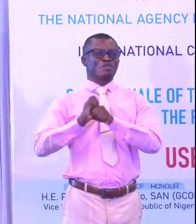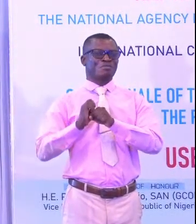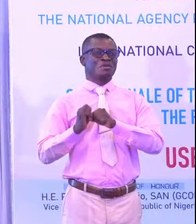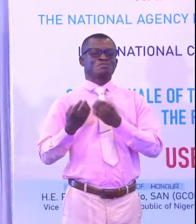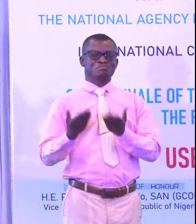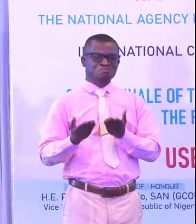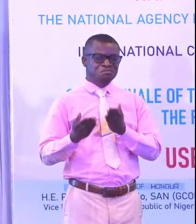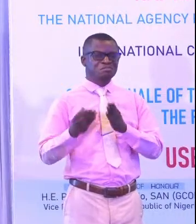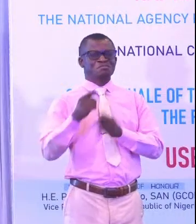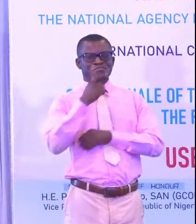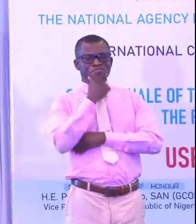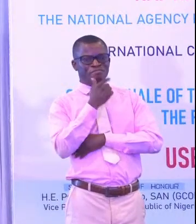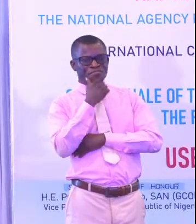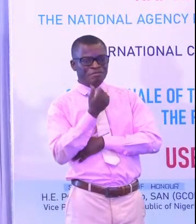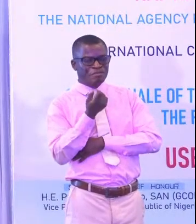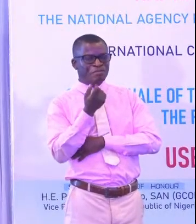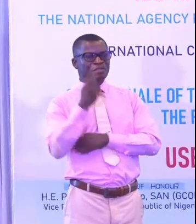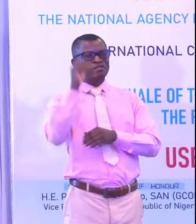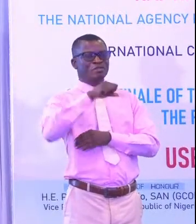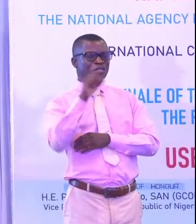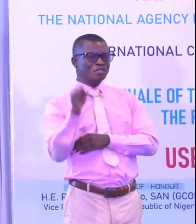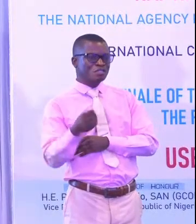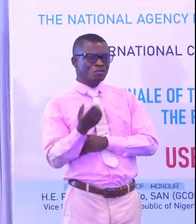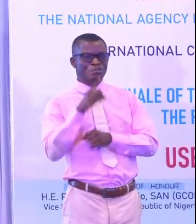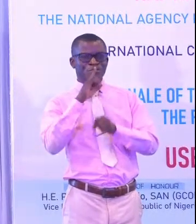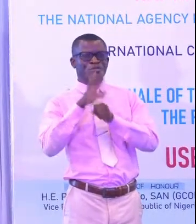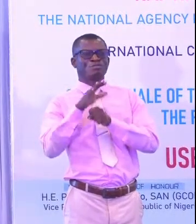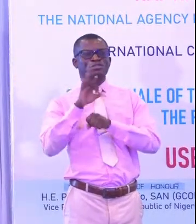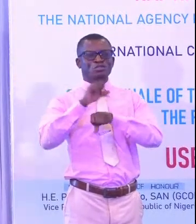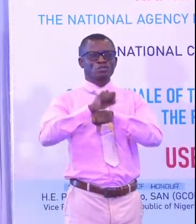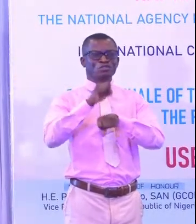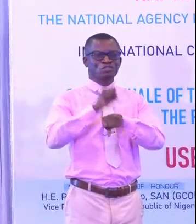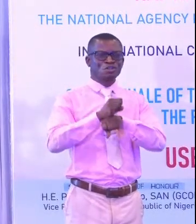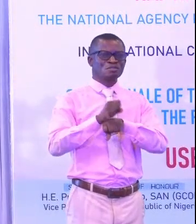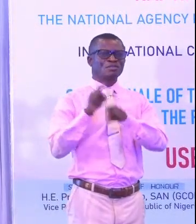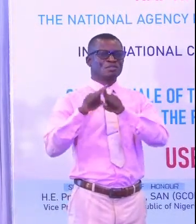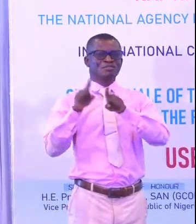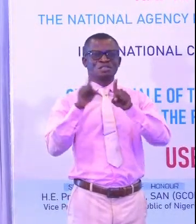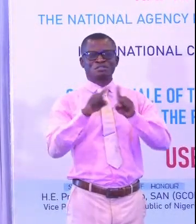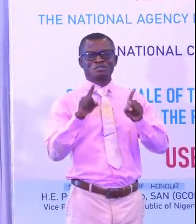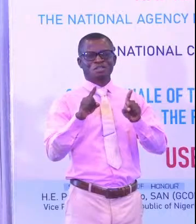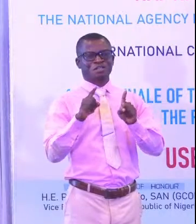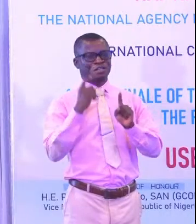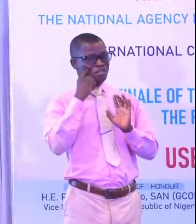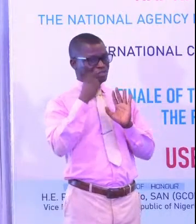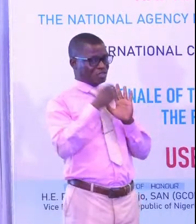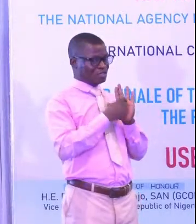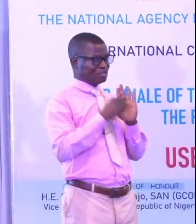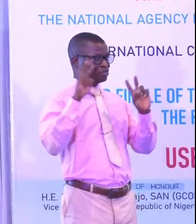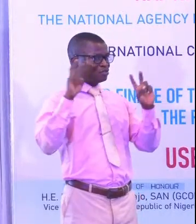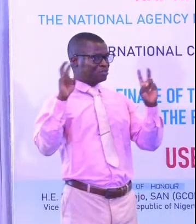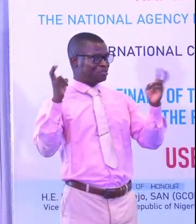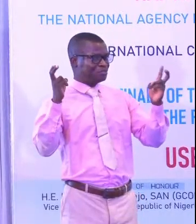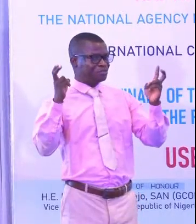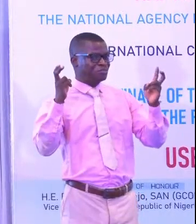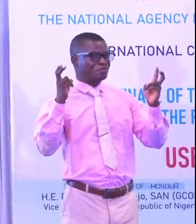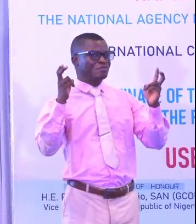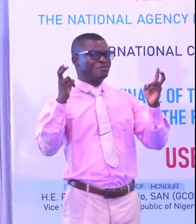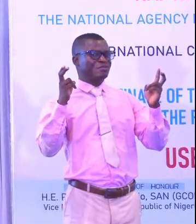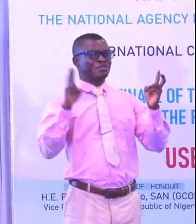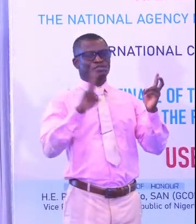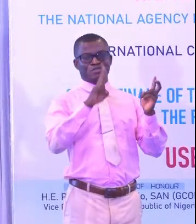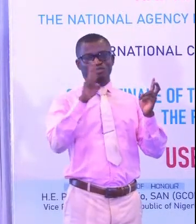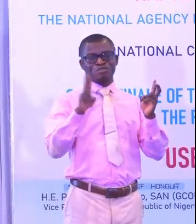scholarships, jobs, and sports opportunities. So as per the theme, we must counter this abuse